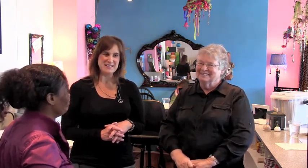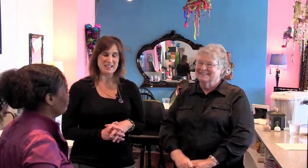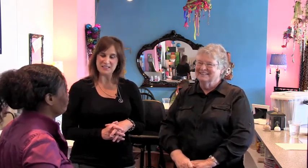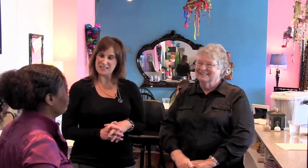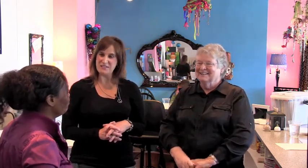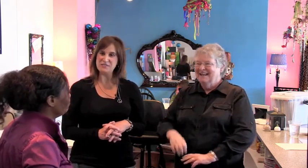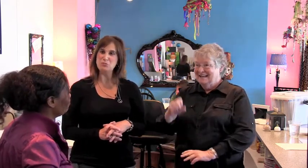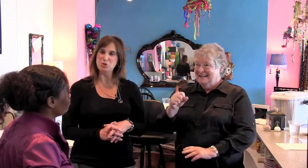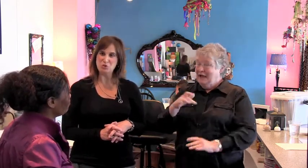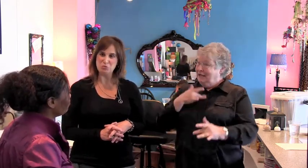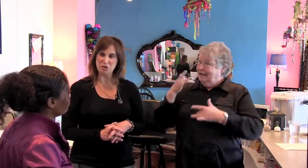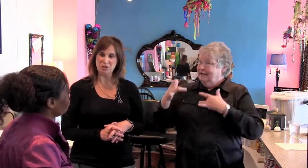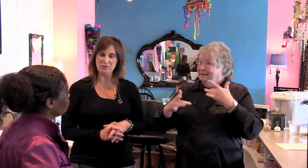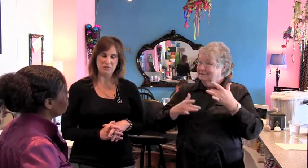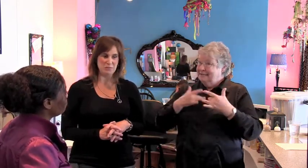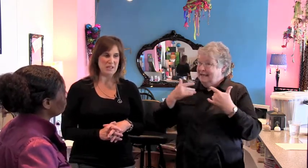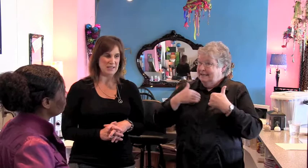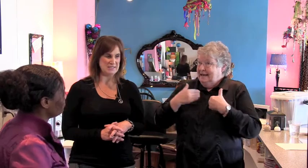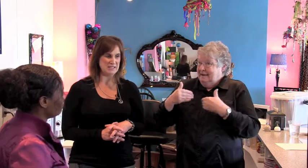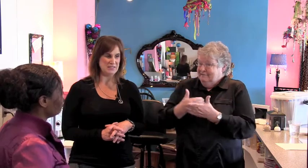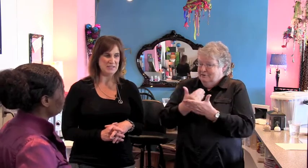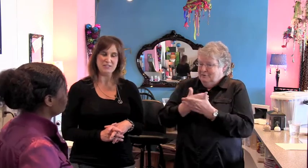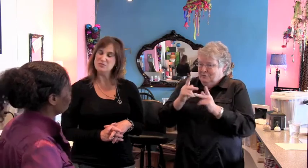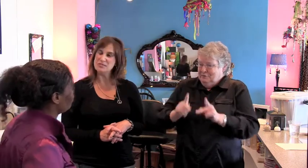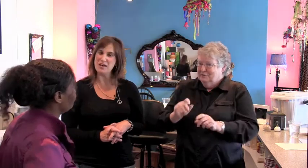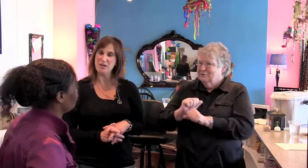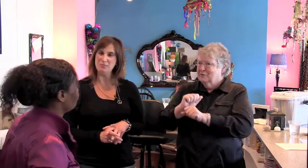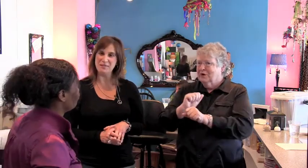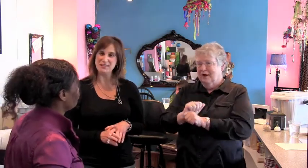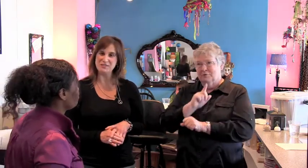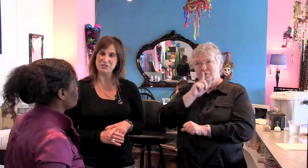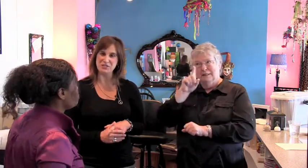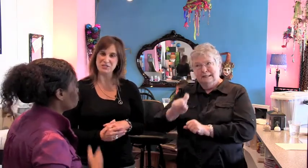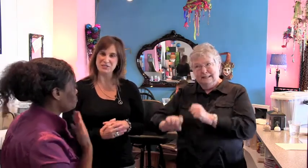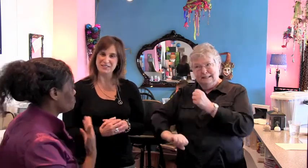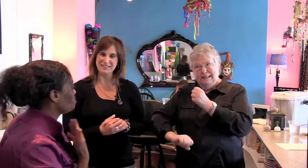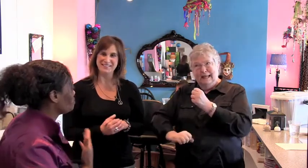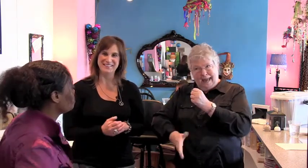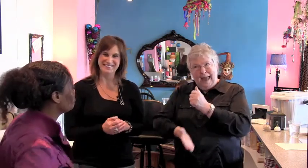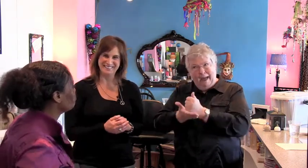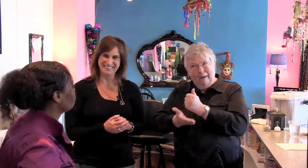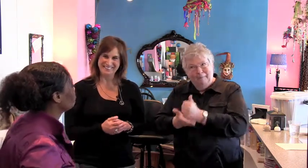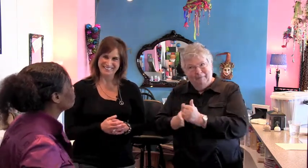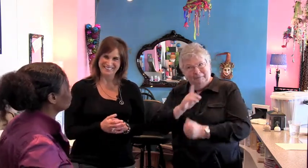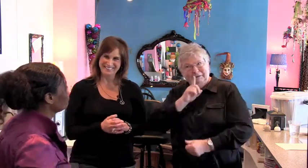Nice. Excited to have someone new working for me. I can definitely use the help, that's for sure.